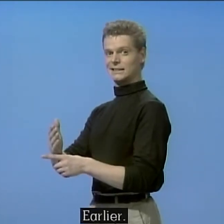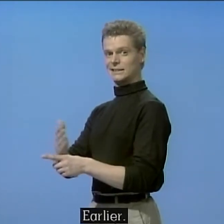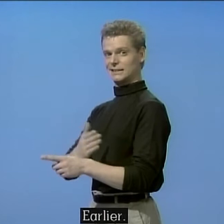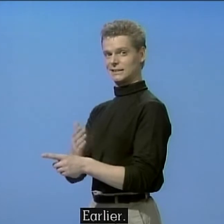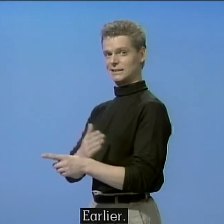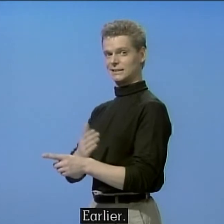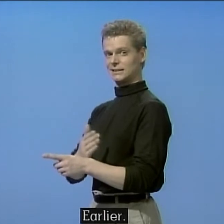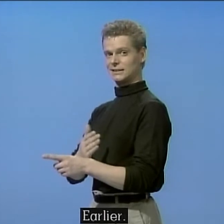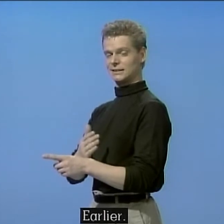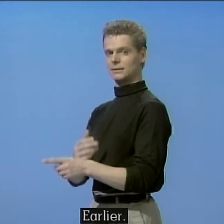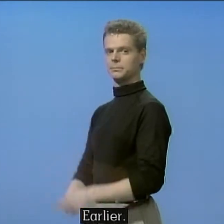earlier.